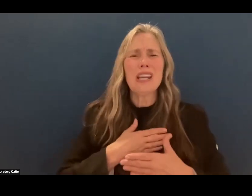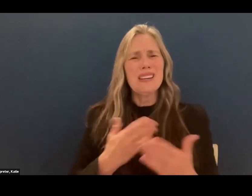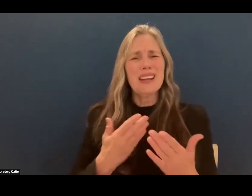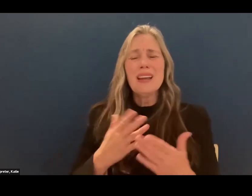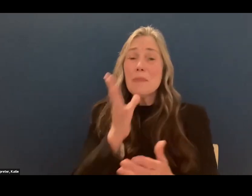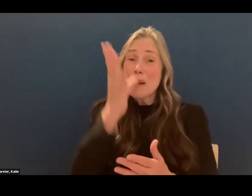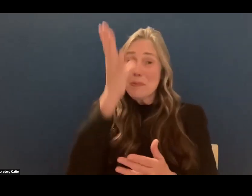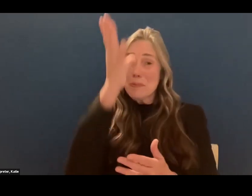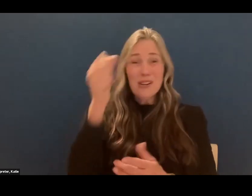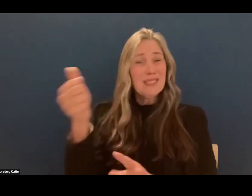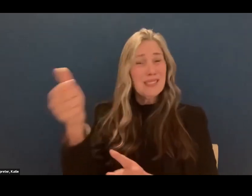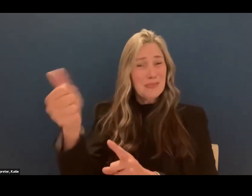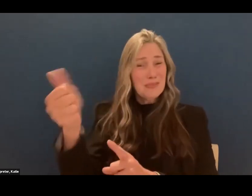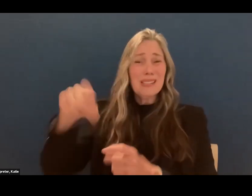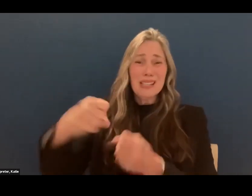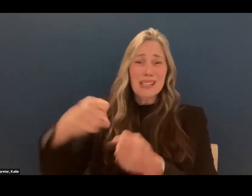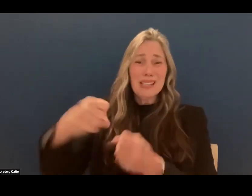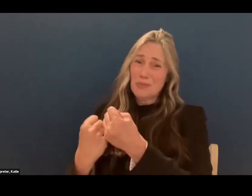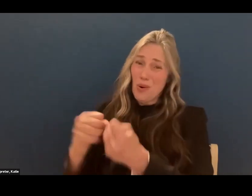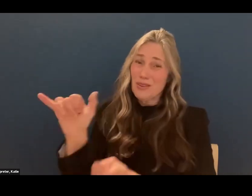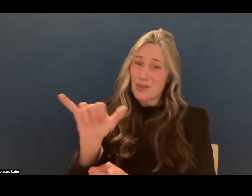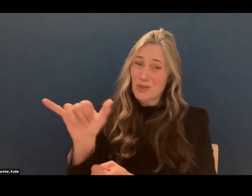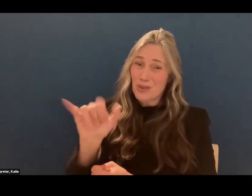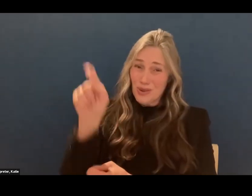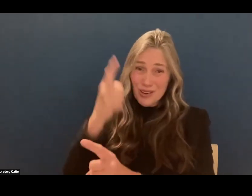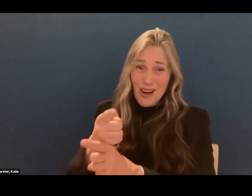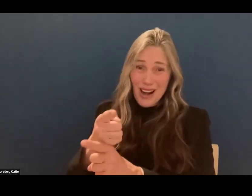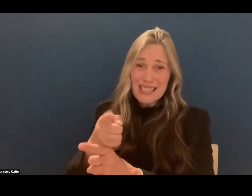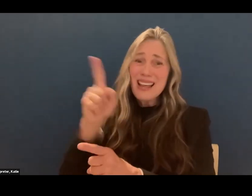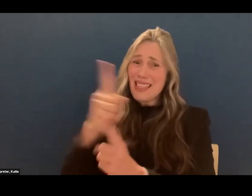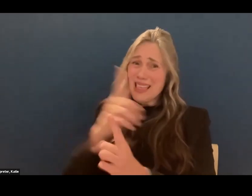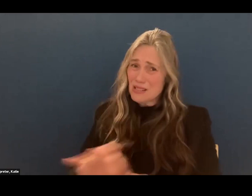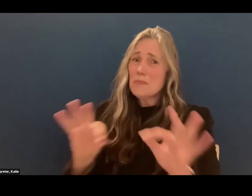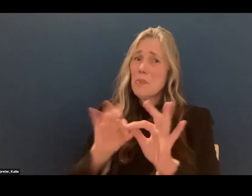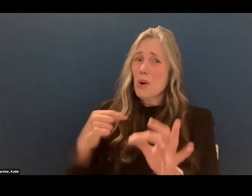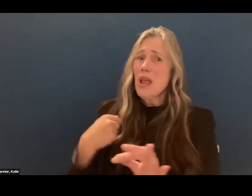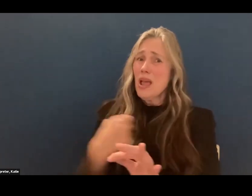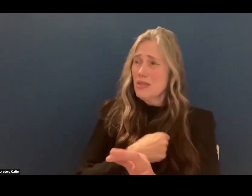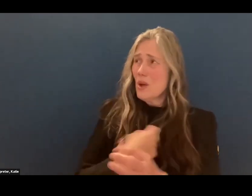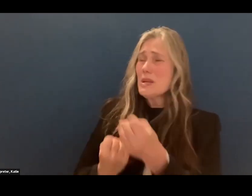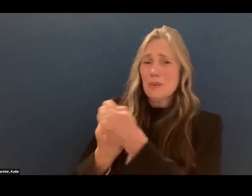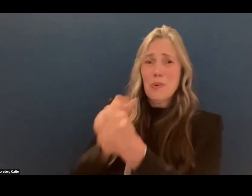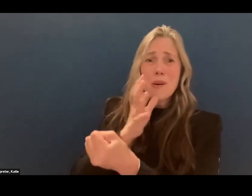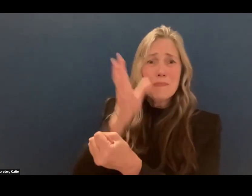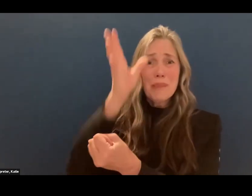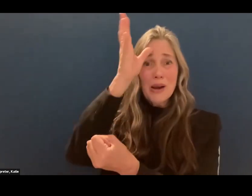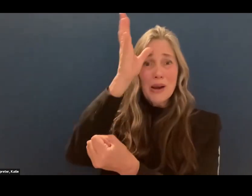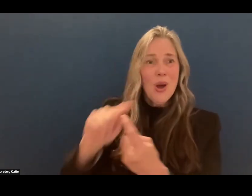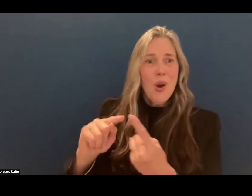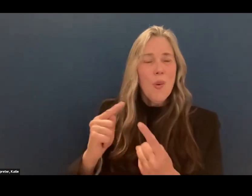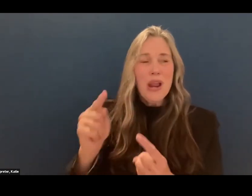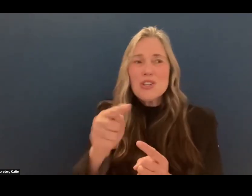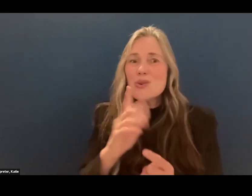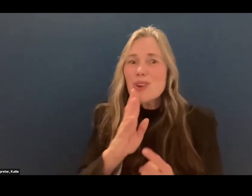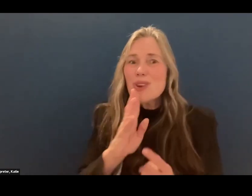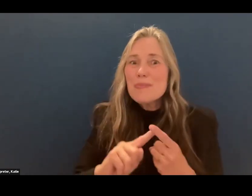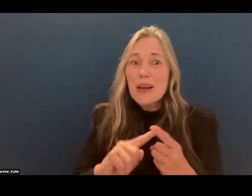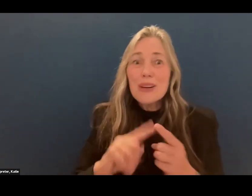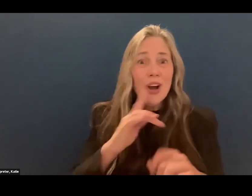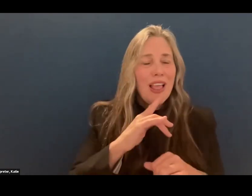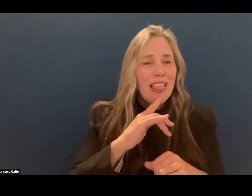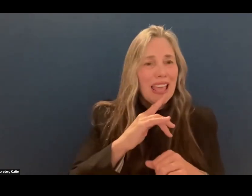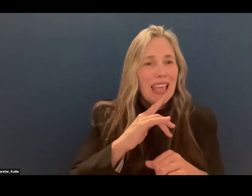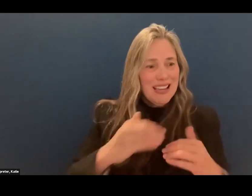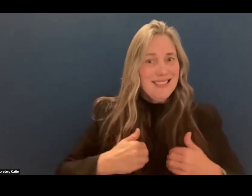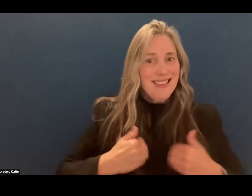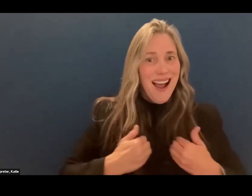parents and supporting their children, how important that really truly is. And so I lit up, of course, when you talk about early care and education, so I automatically say,